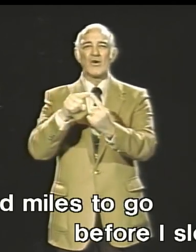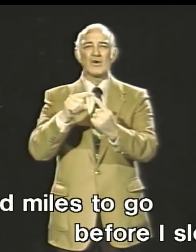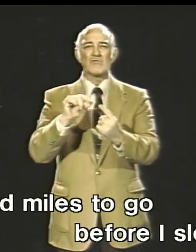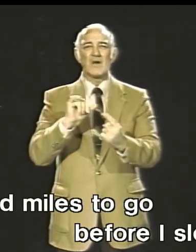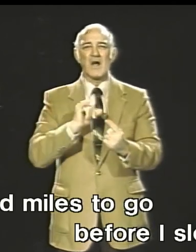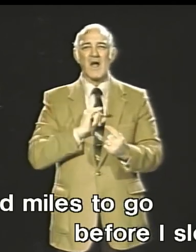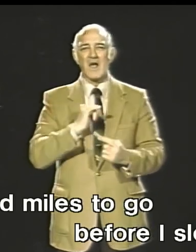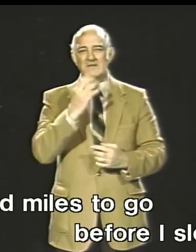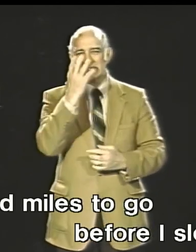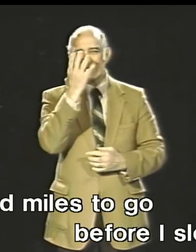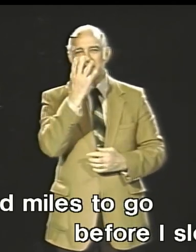before I sleep.